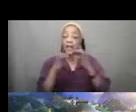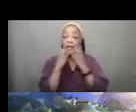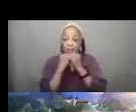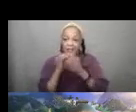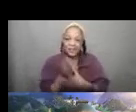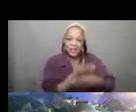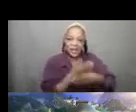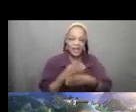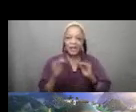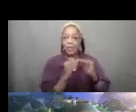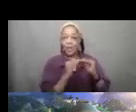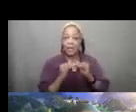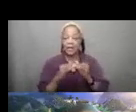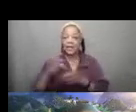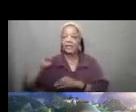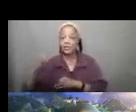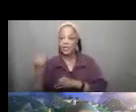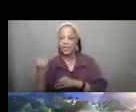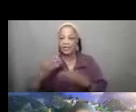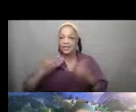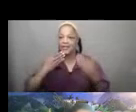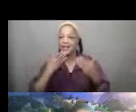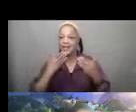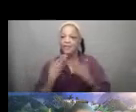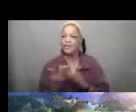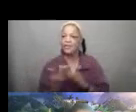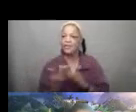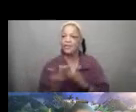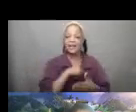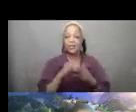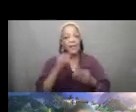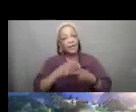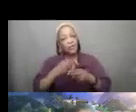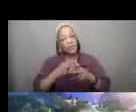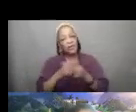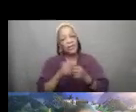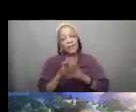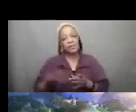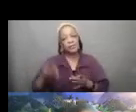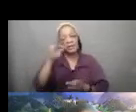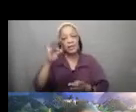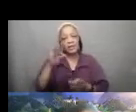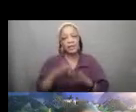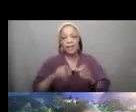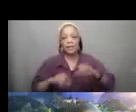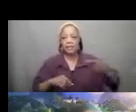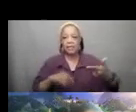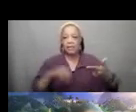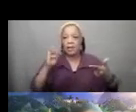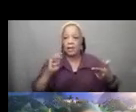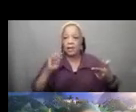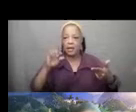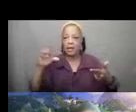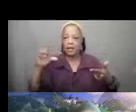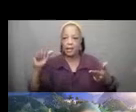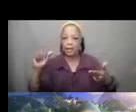justice. So thank you for being here in the name and spirit of that. And with that, I'll turn it over to Ella. Great. Thank you so